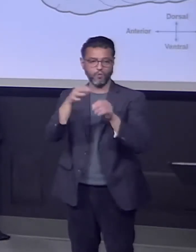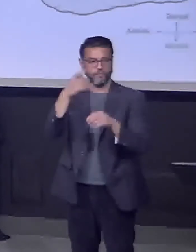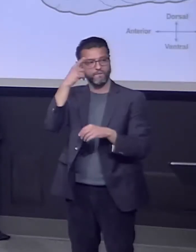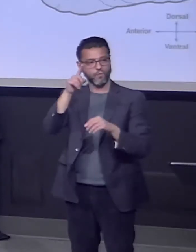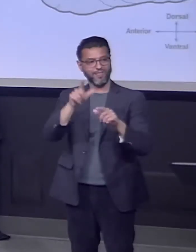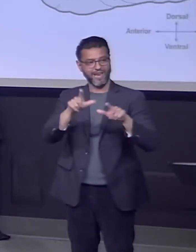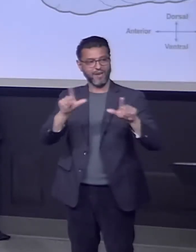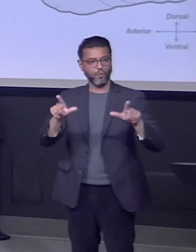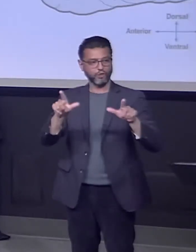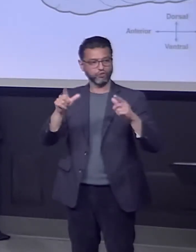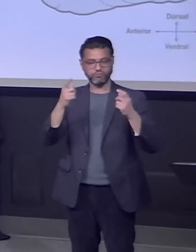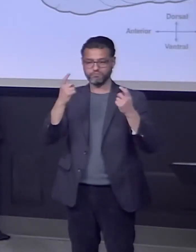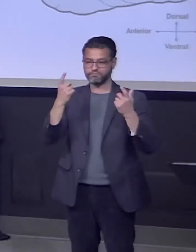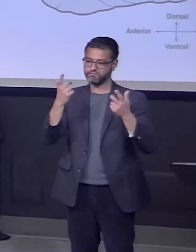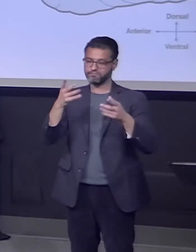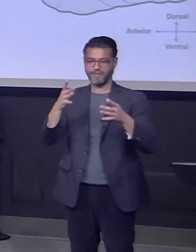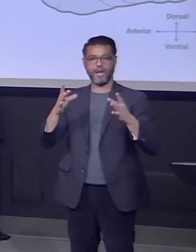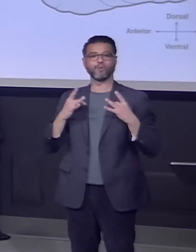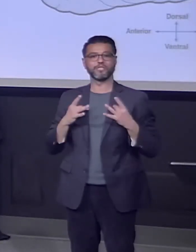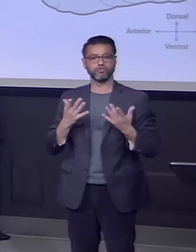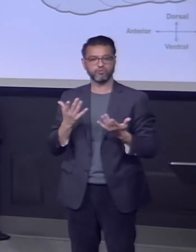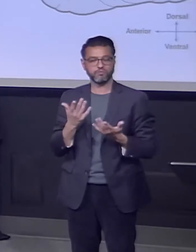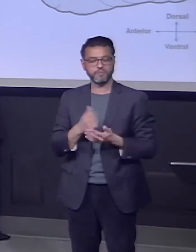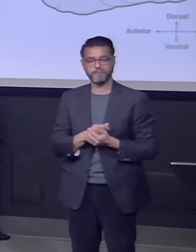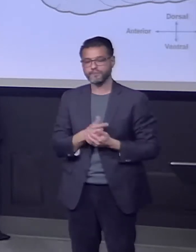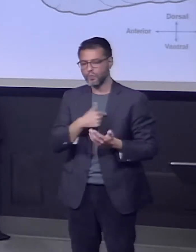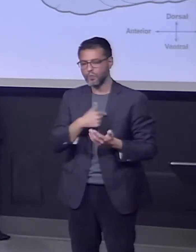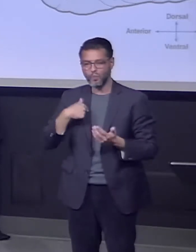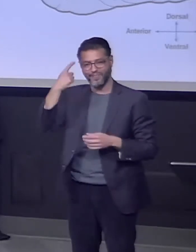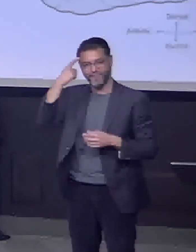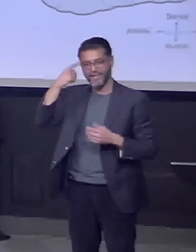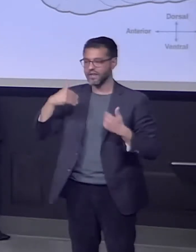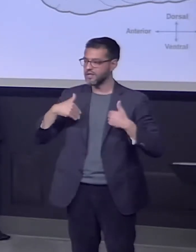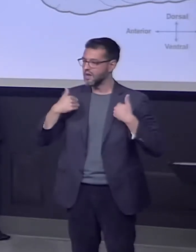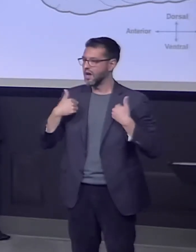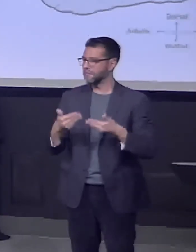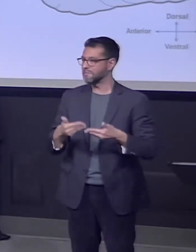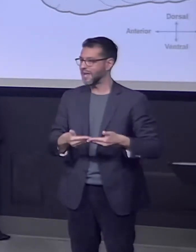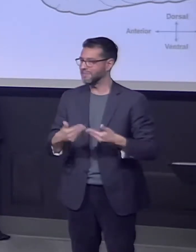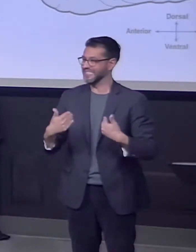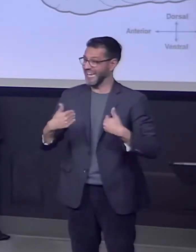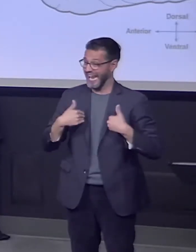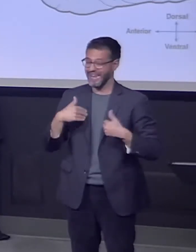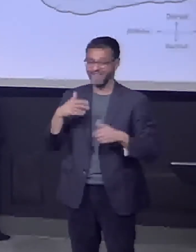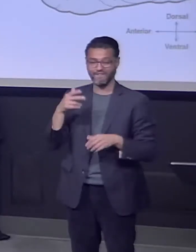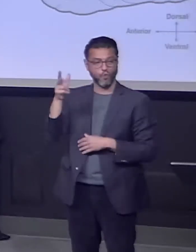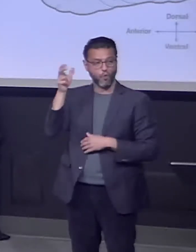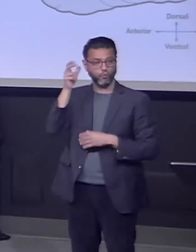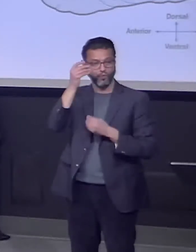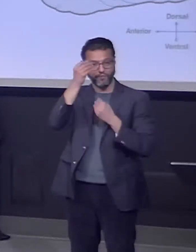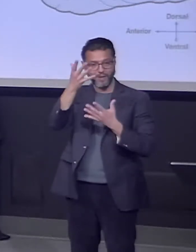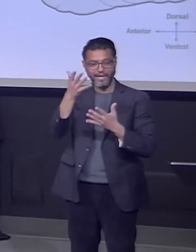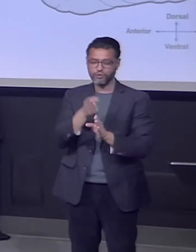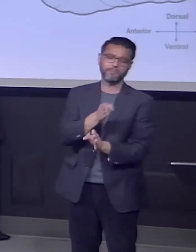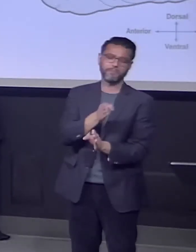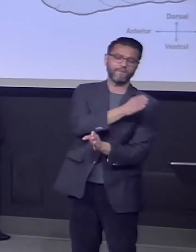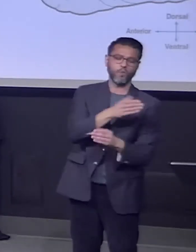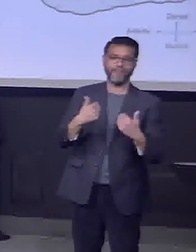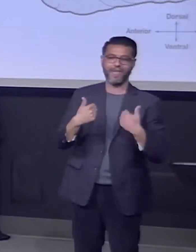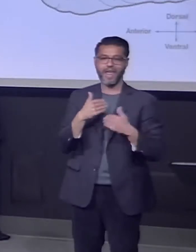language acquisition, where we think the young babies have auditory information long before they have